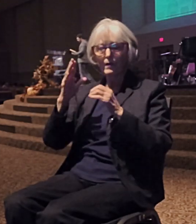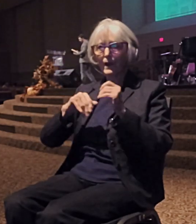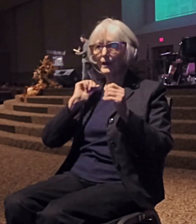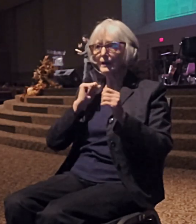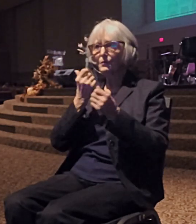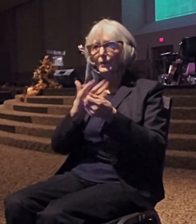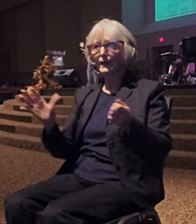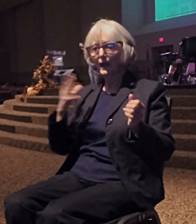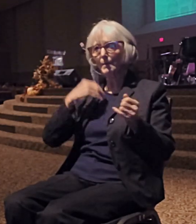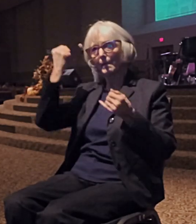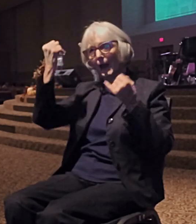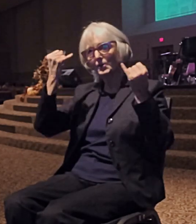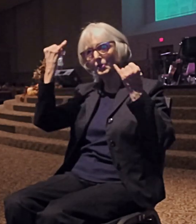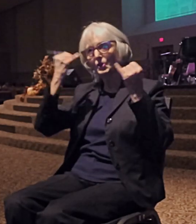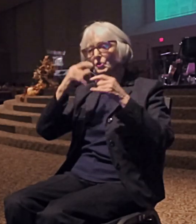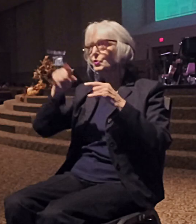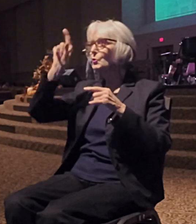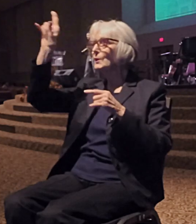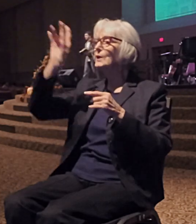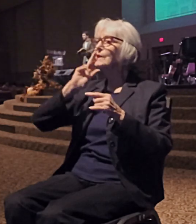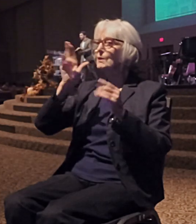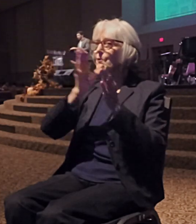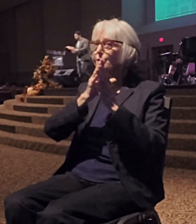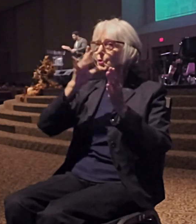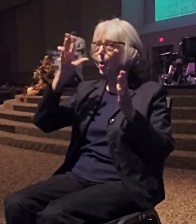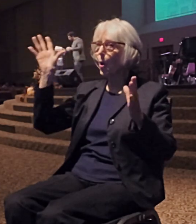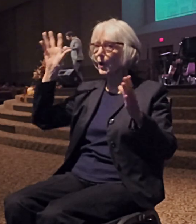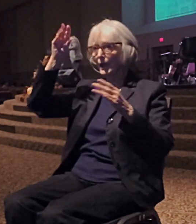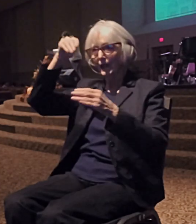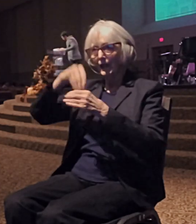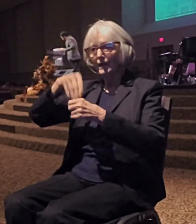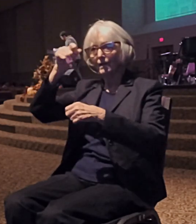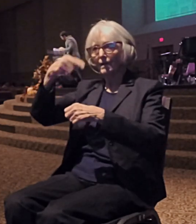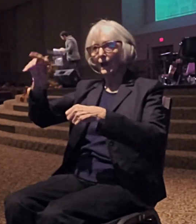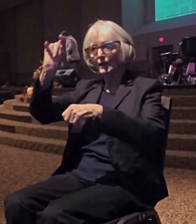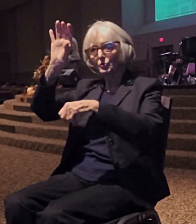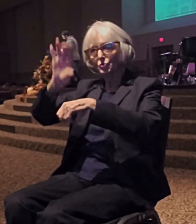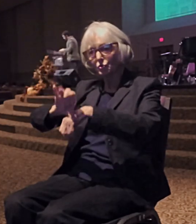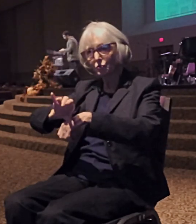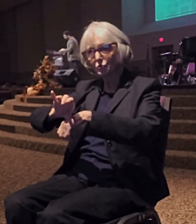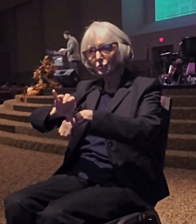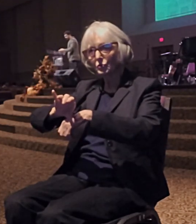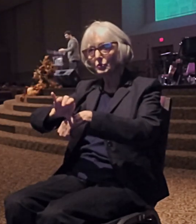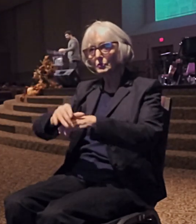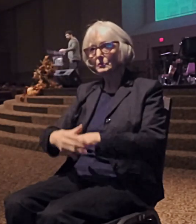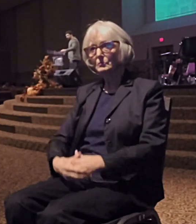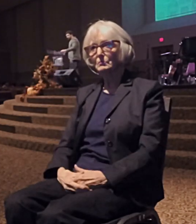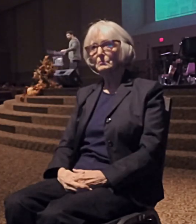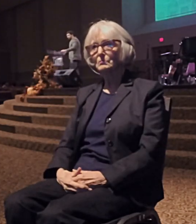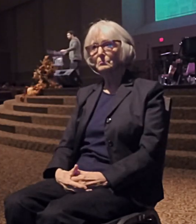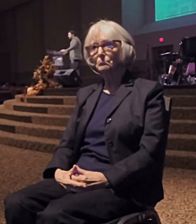working within us, to him be the glory in the church.